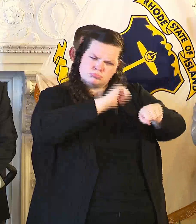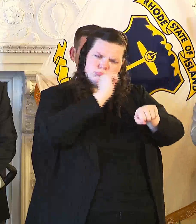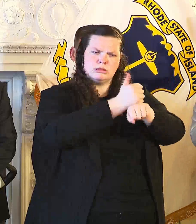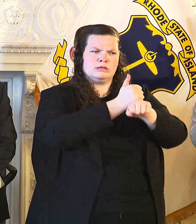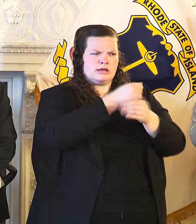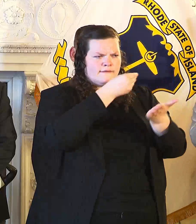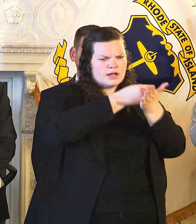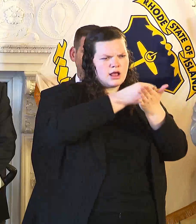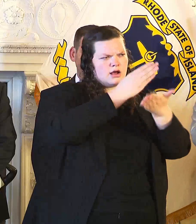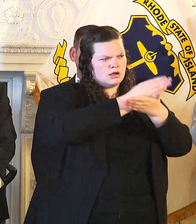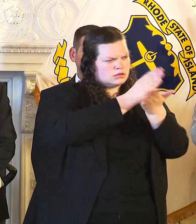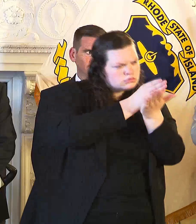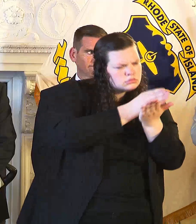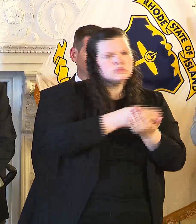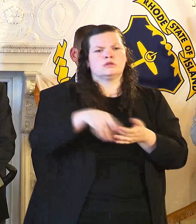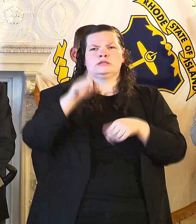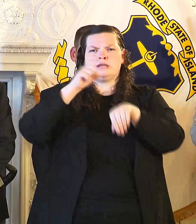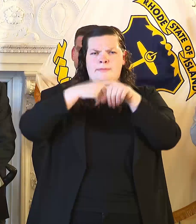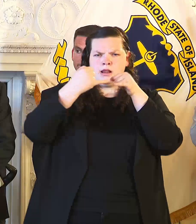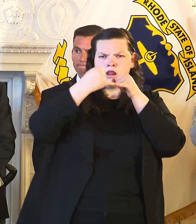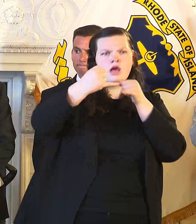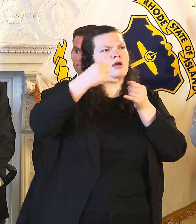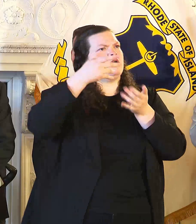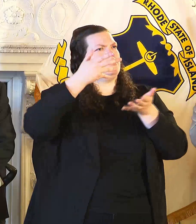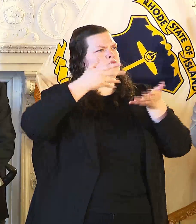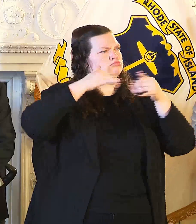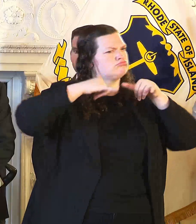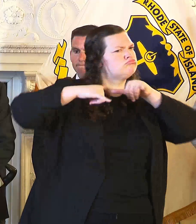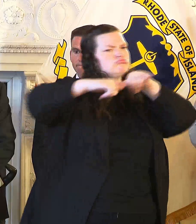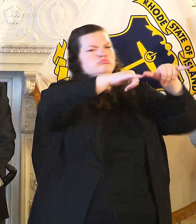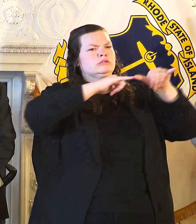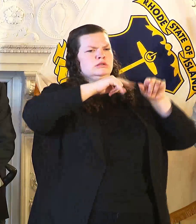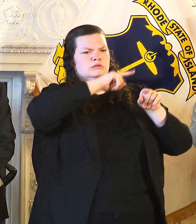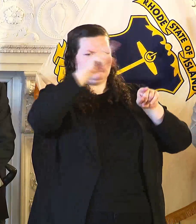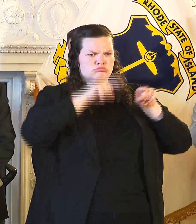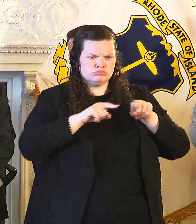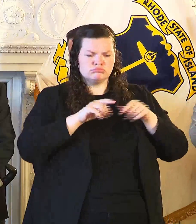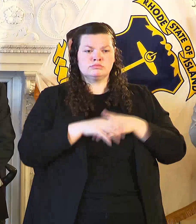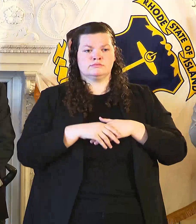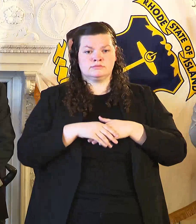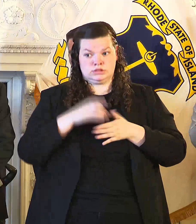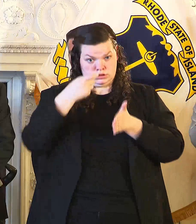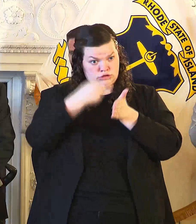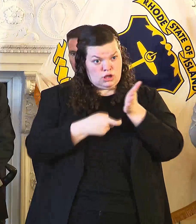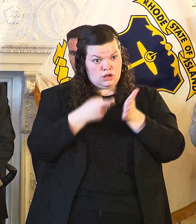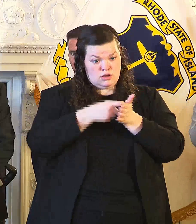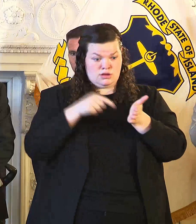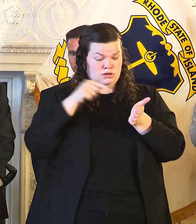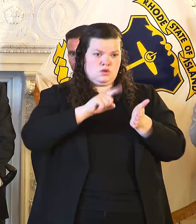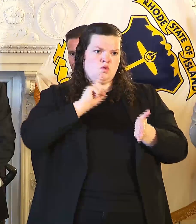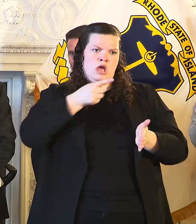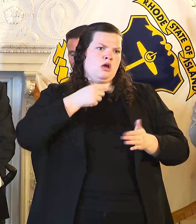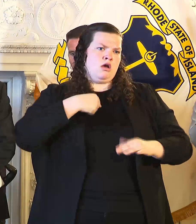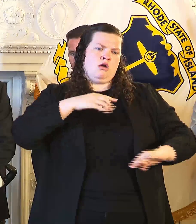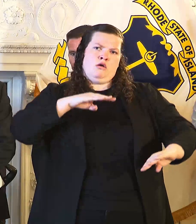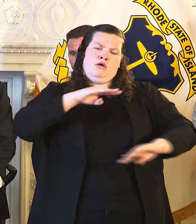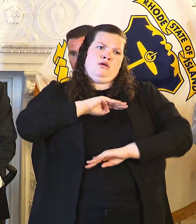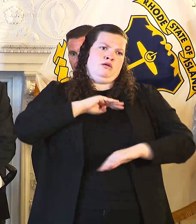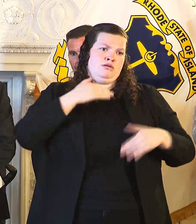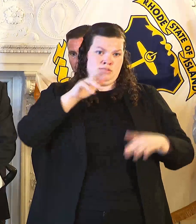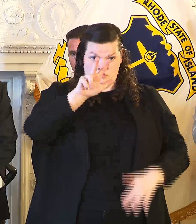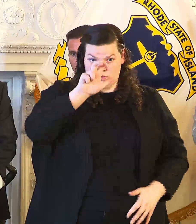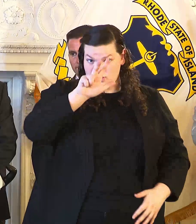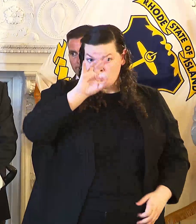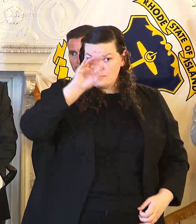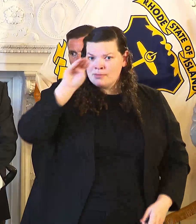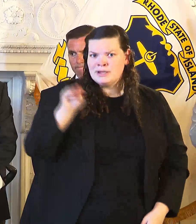goes, we're fortunate. I was very pleased with the $339 million, plus the additional potential cost, bringing it